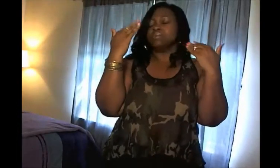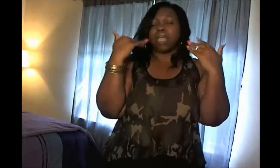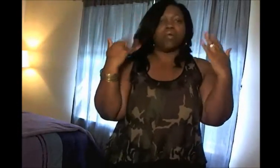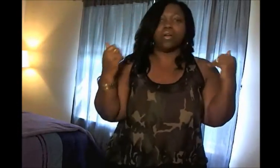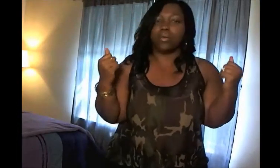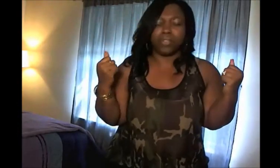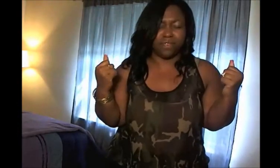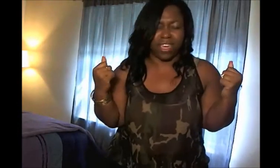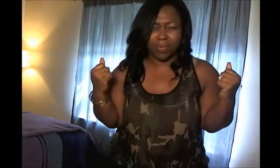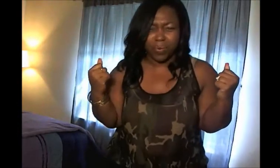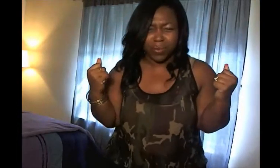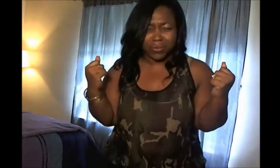I woke up with the vapors.